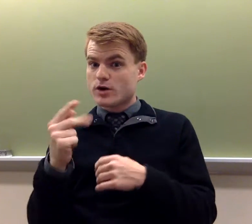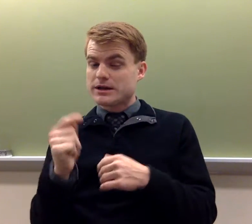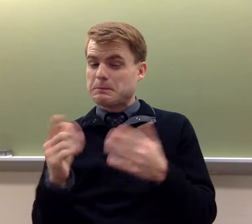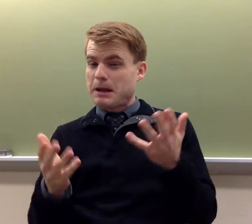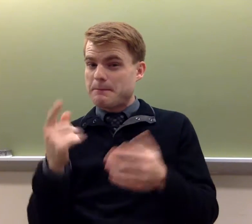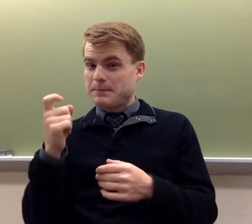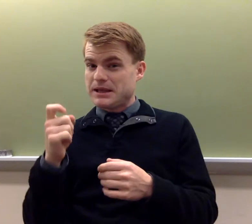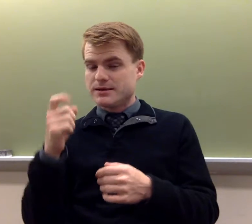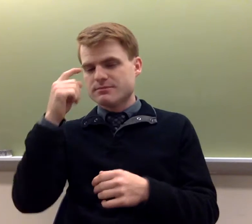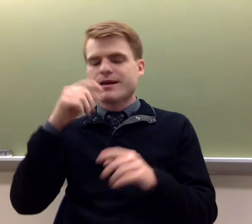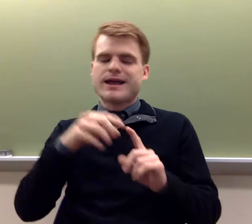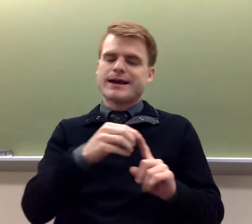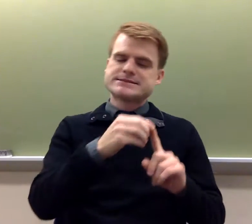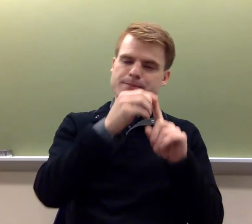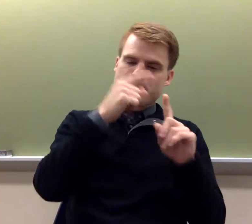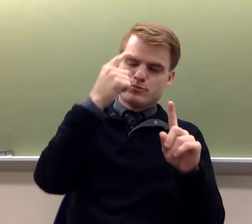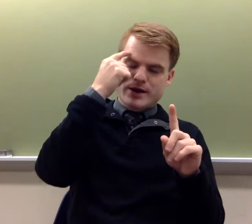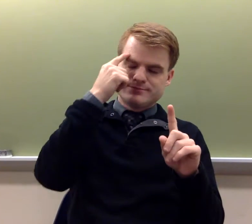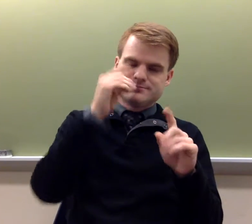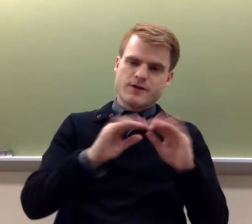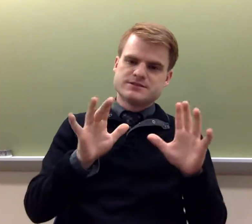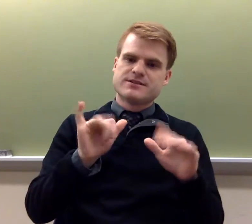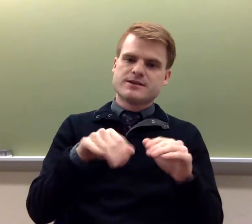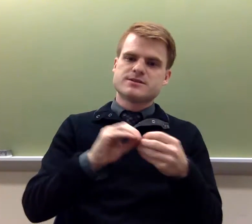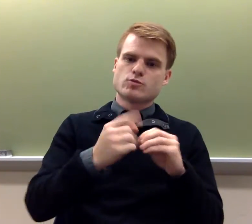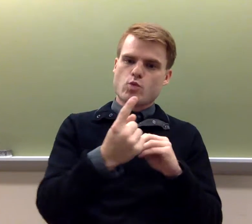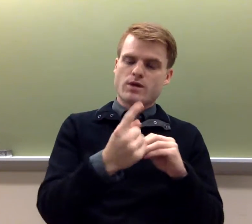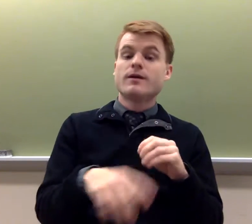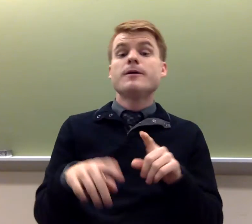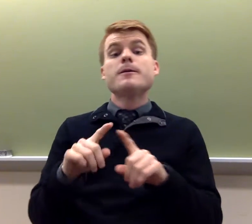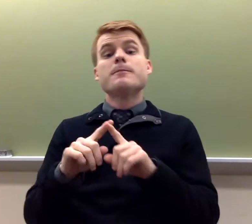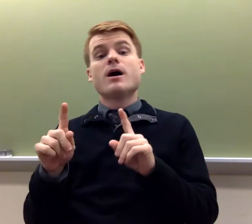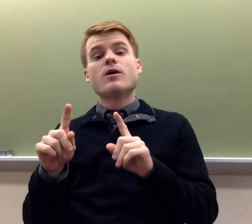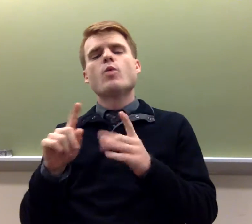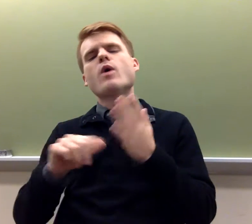We'll take the brain as number one. But what other organ do you think?